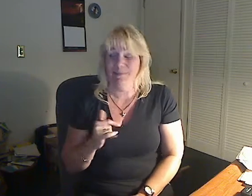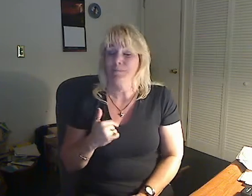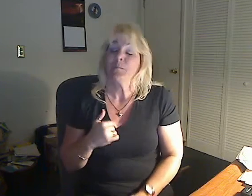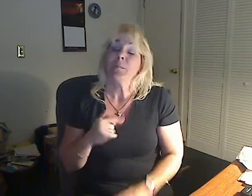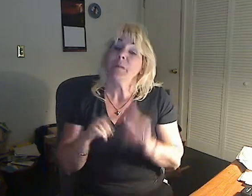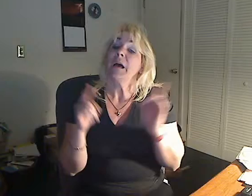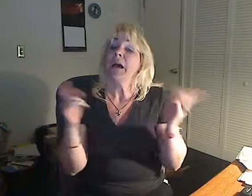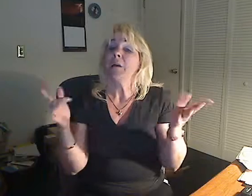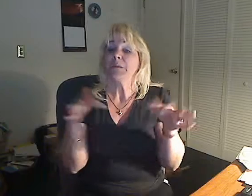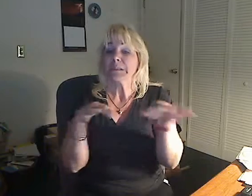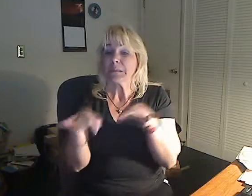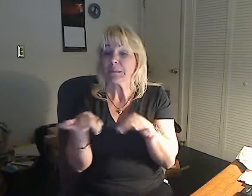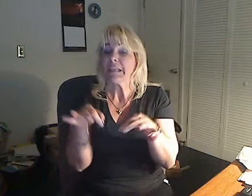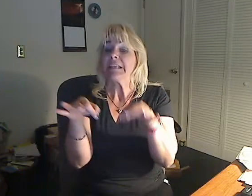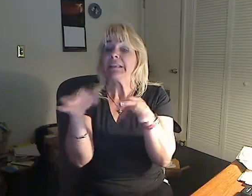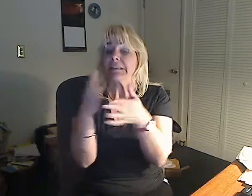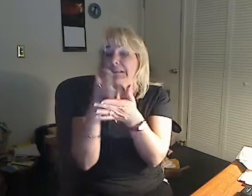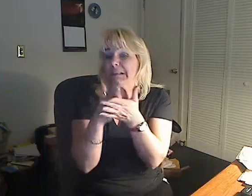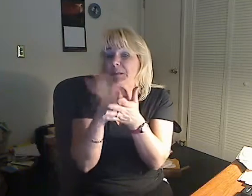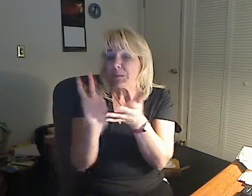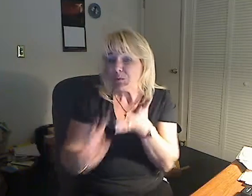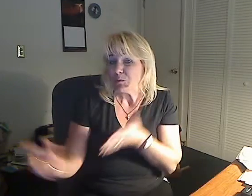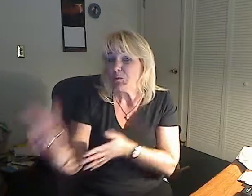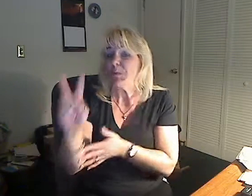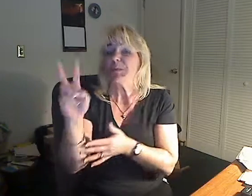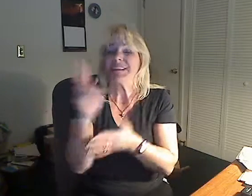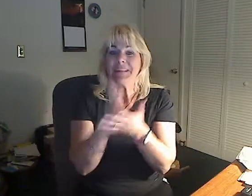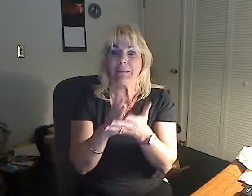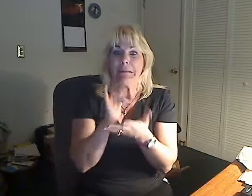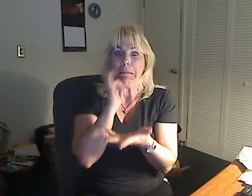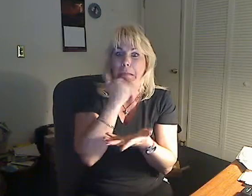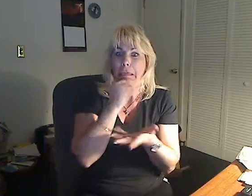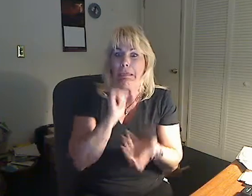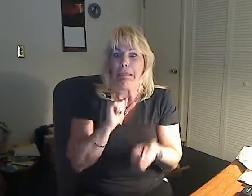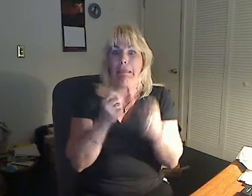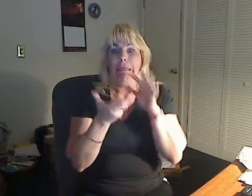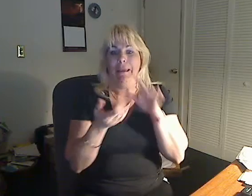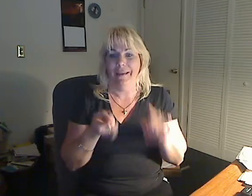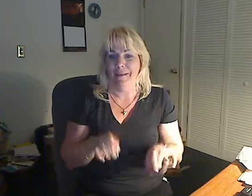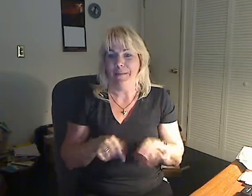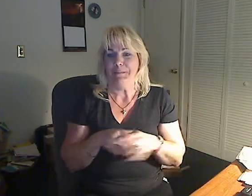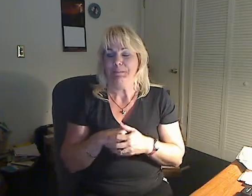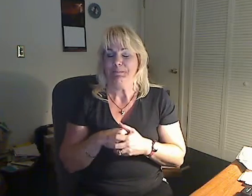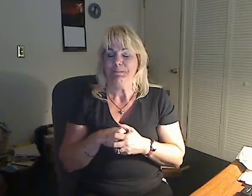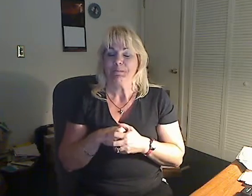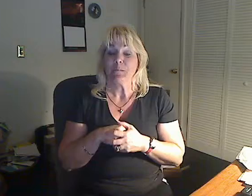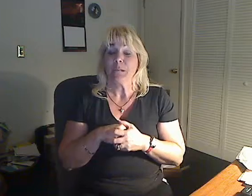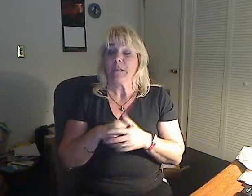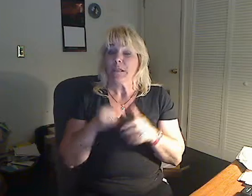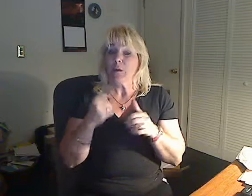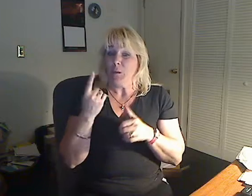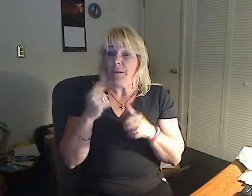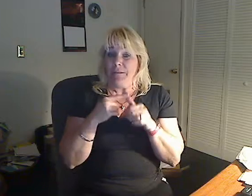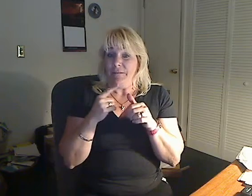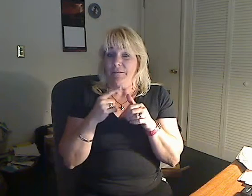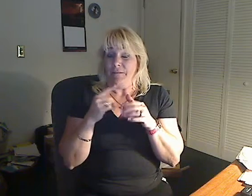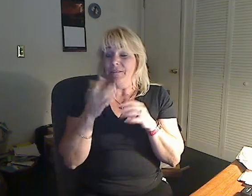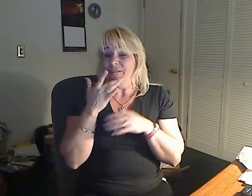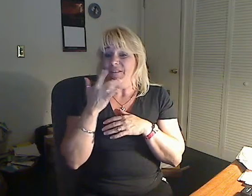a little bit about some of the trips that we've done and some of the mishaps that we've had. One of our favorite places that we have gone is Costa